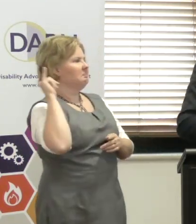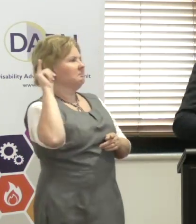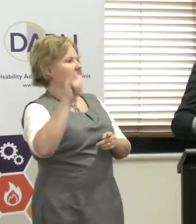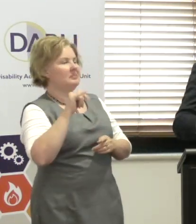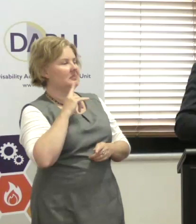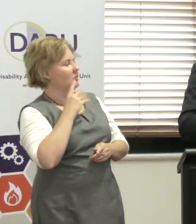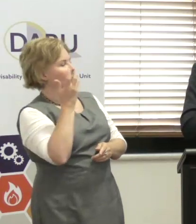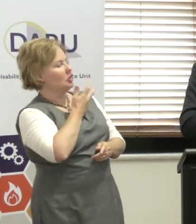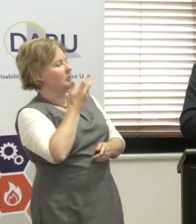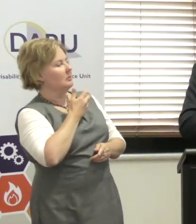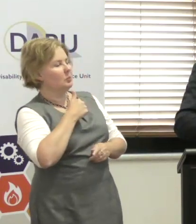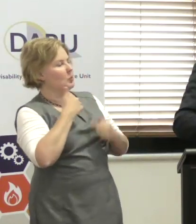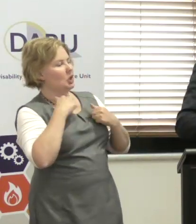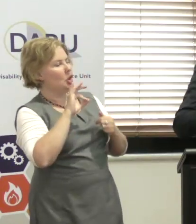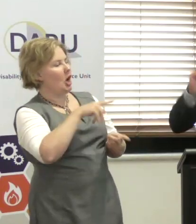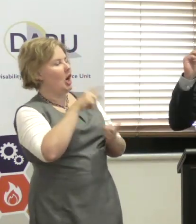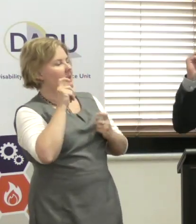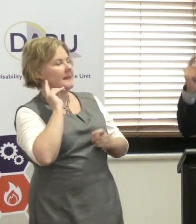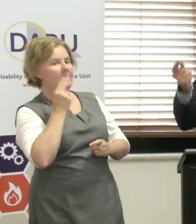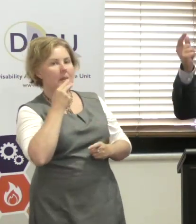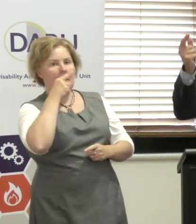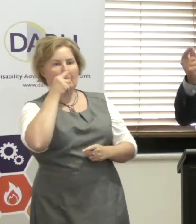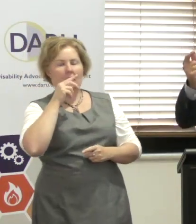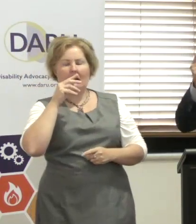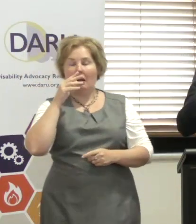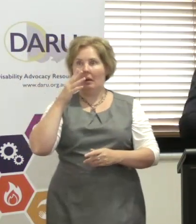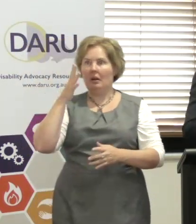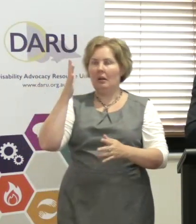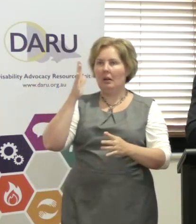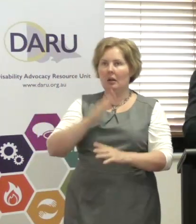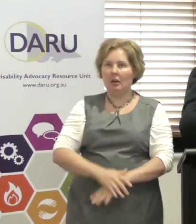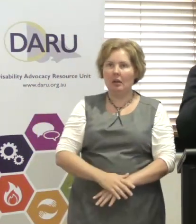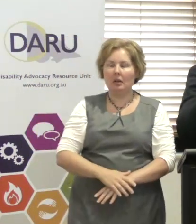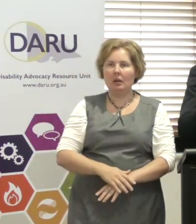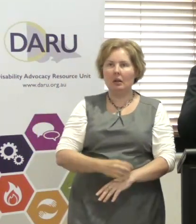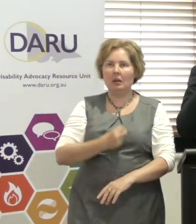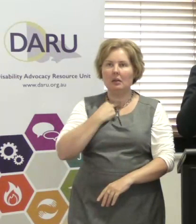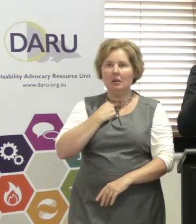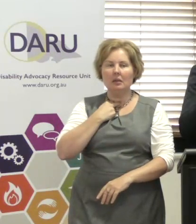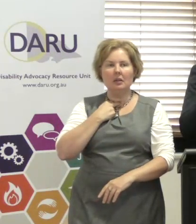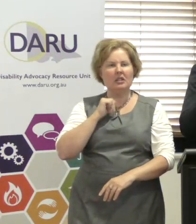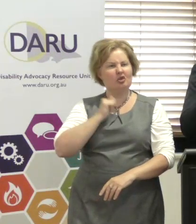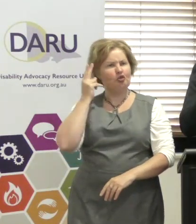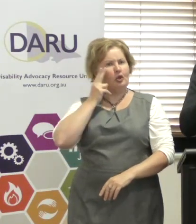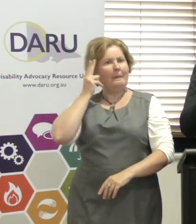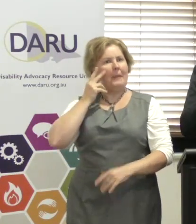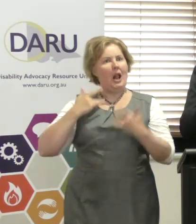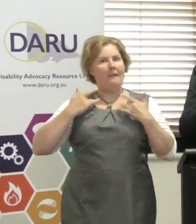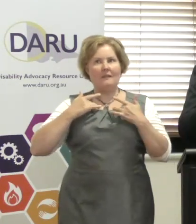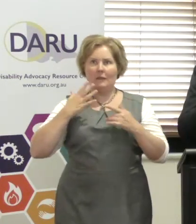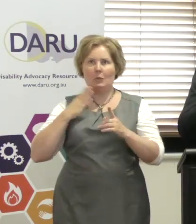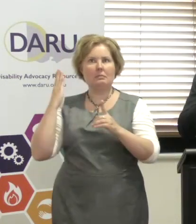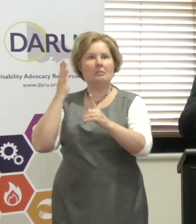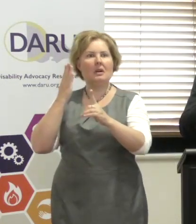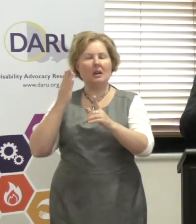was it. So his life dream just got shattered like that. So the kind of, and it's the arrogance I found